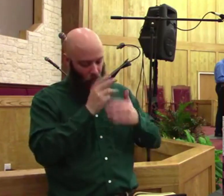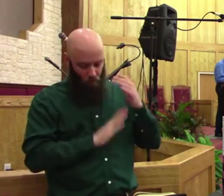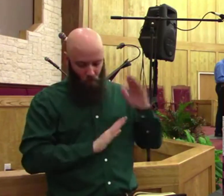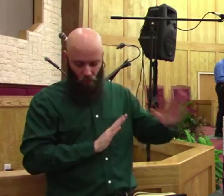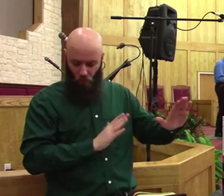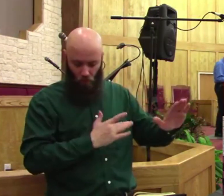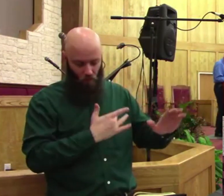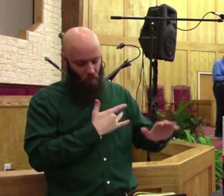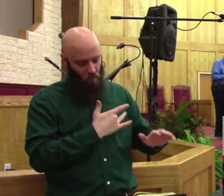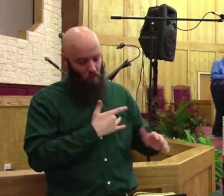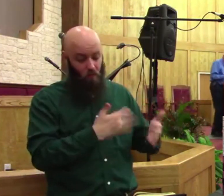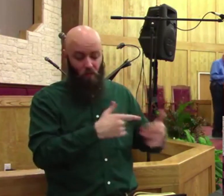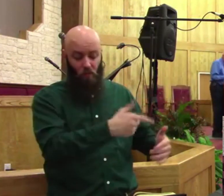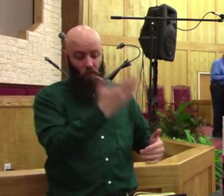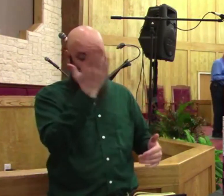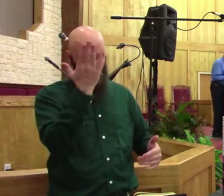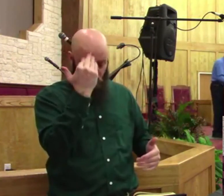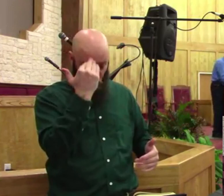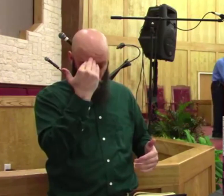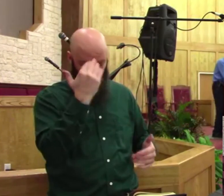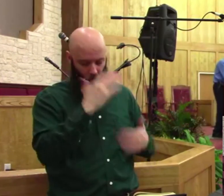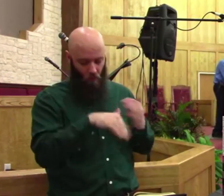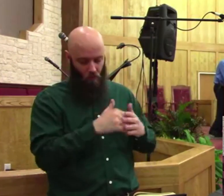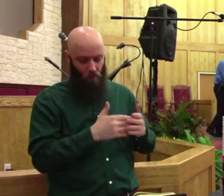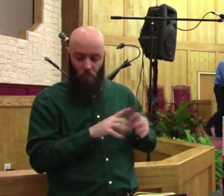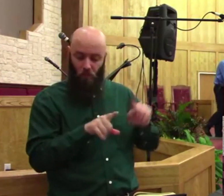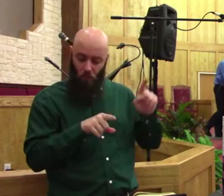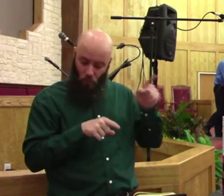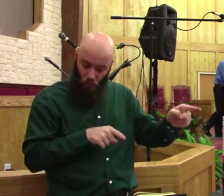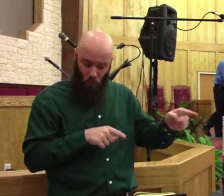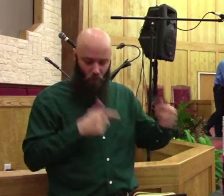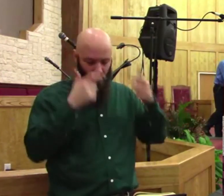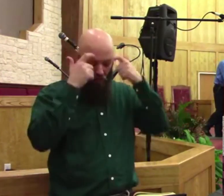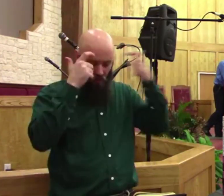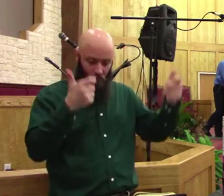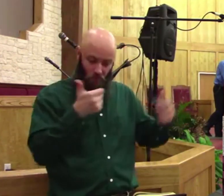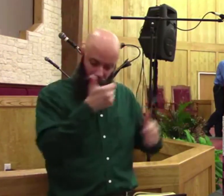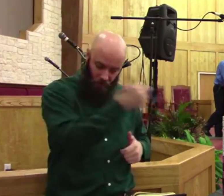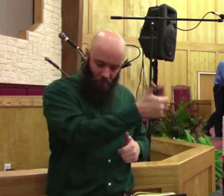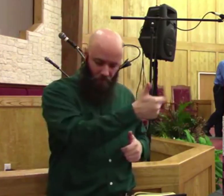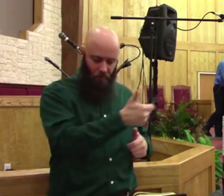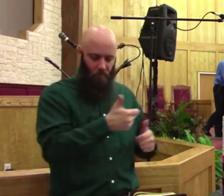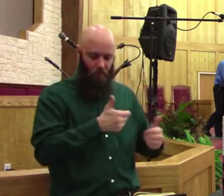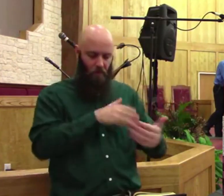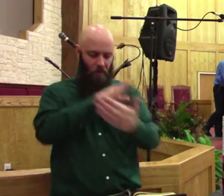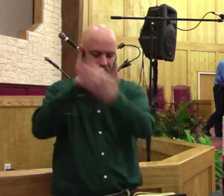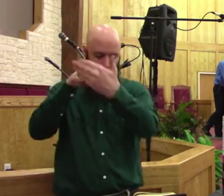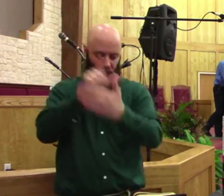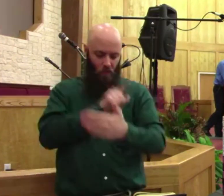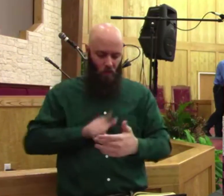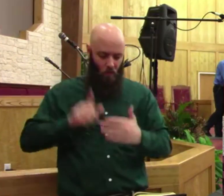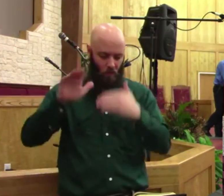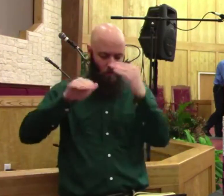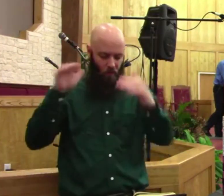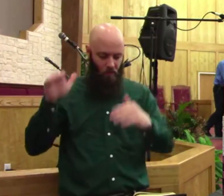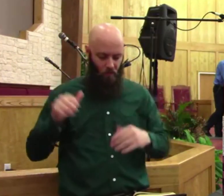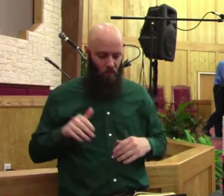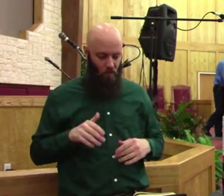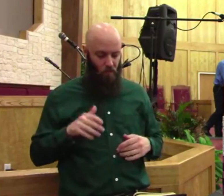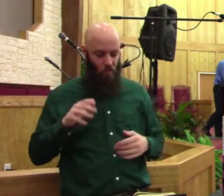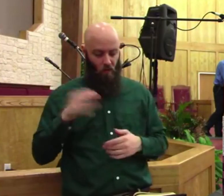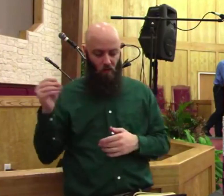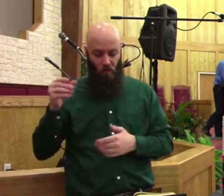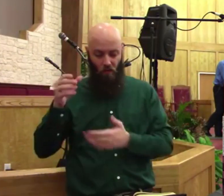knew all this. But you have lifted up yourself against the Lord of heaven, and the vessels